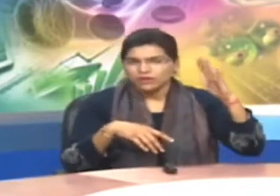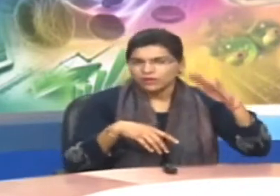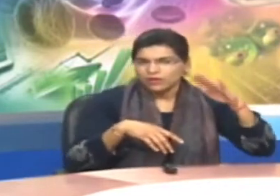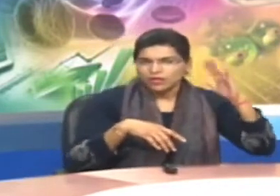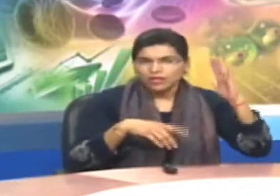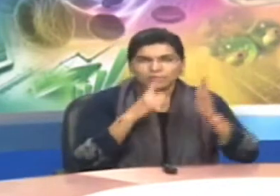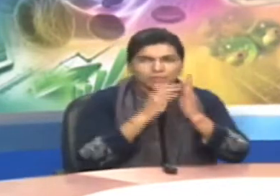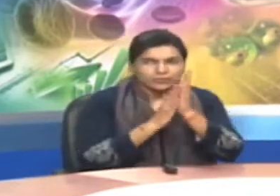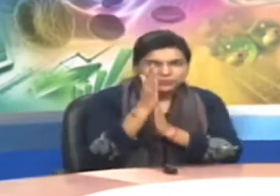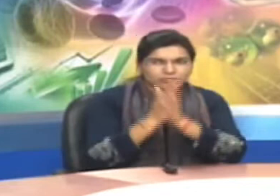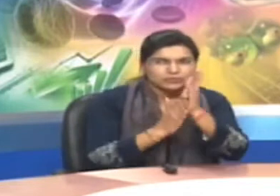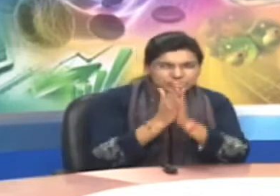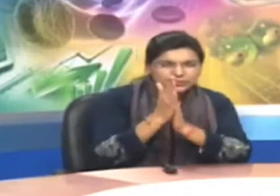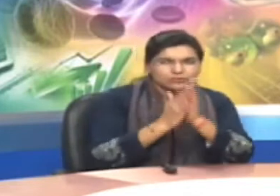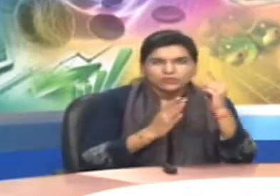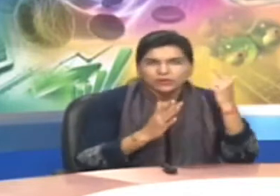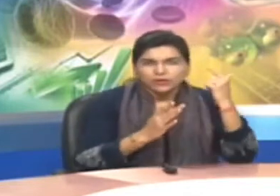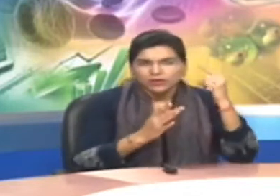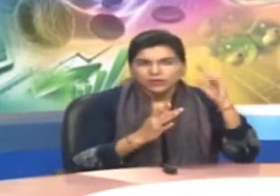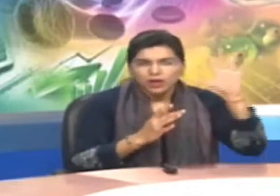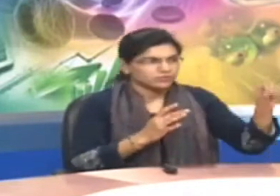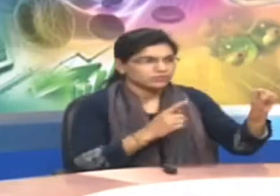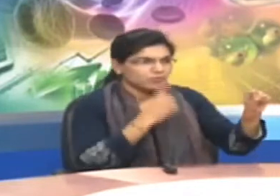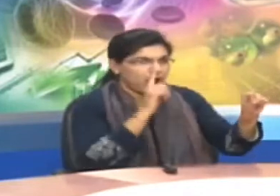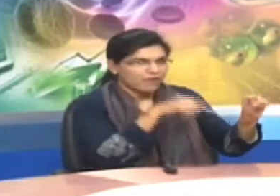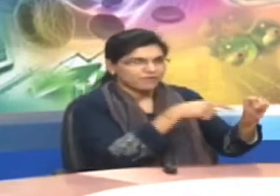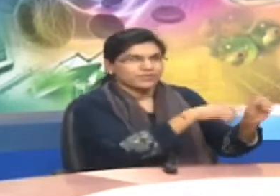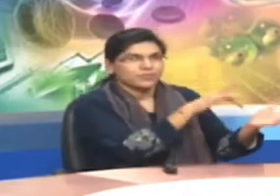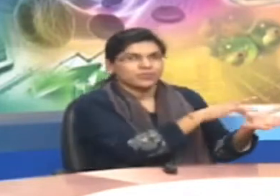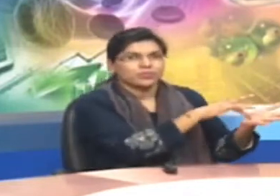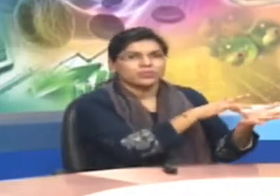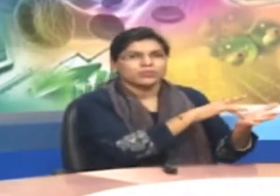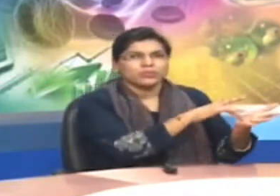hand even when it was a foot away.